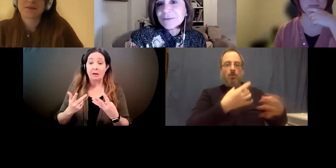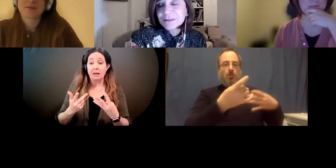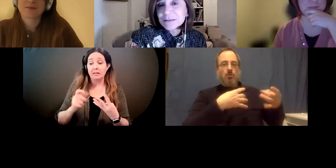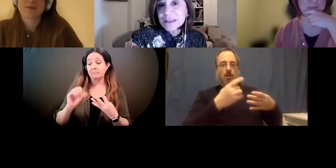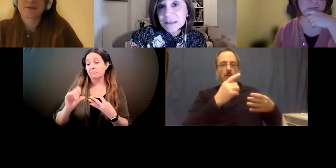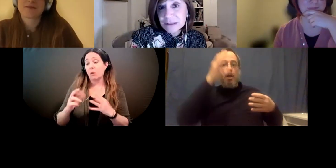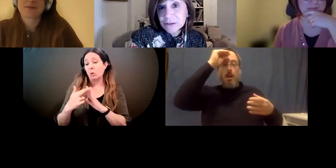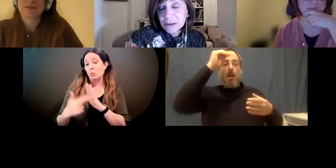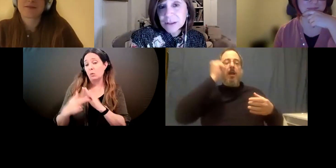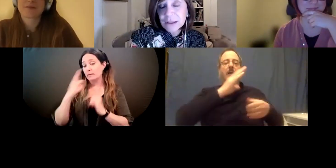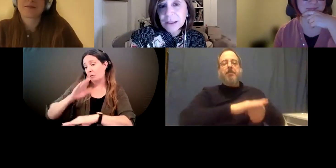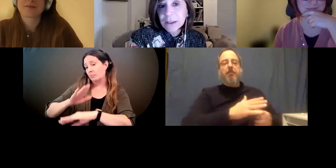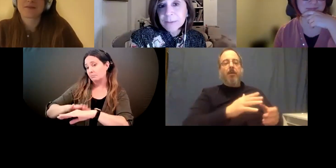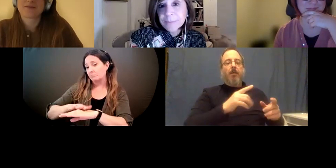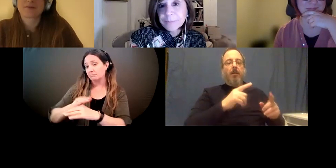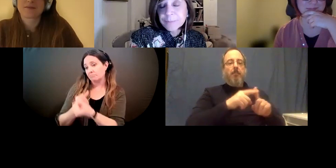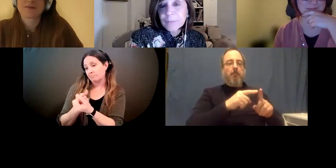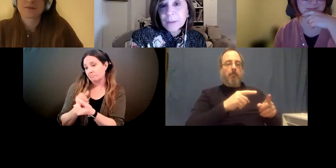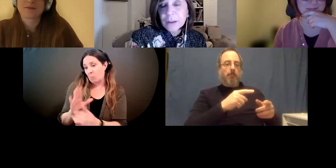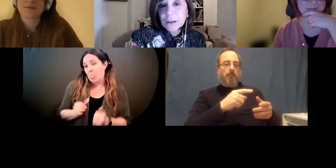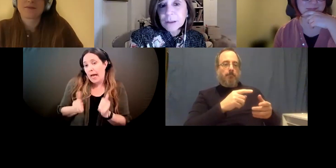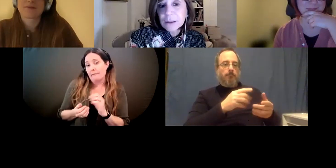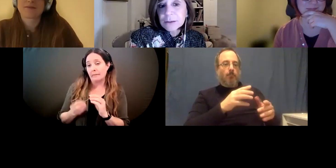your life a little bit easier. One